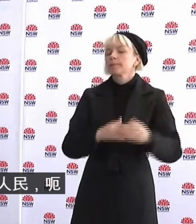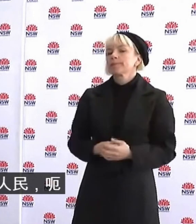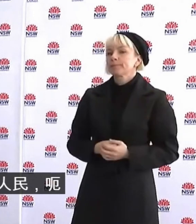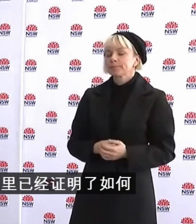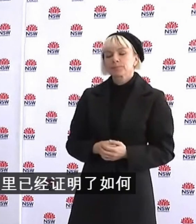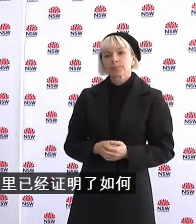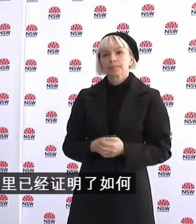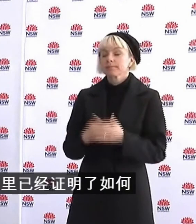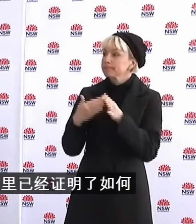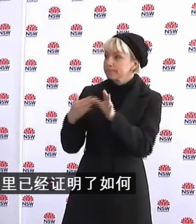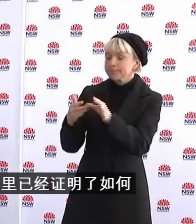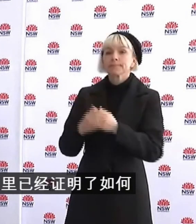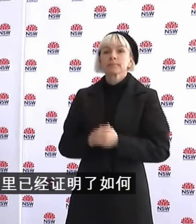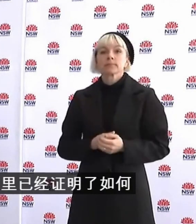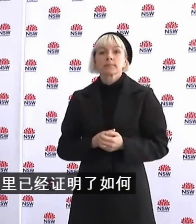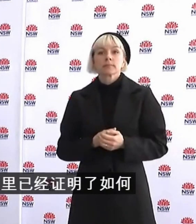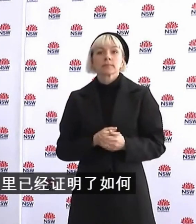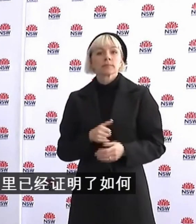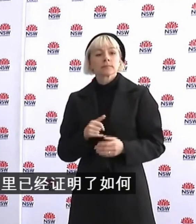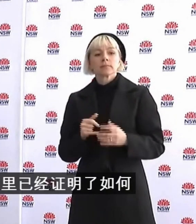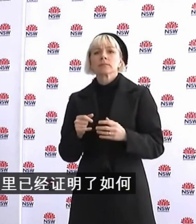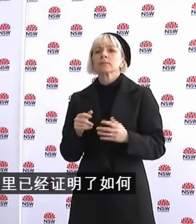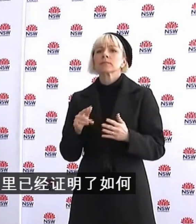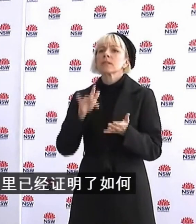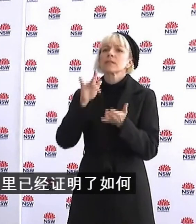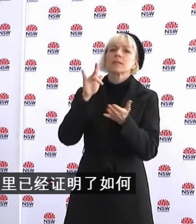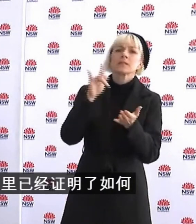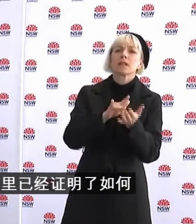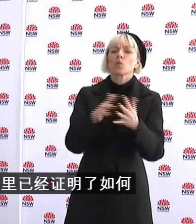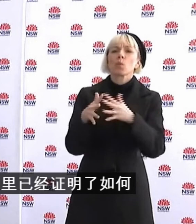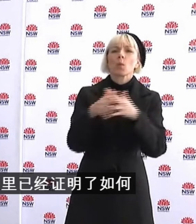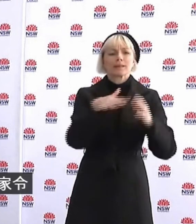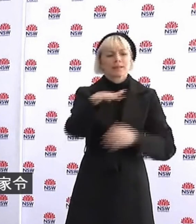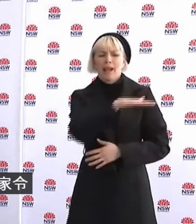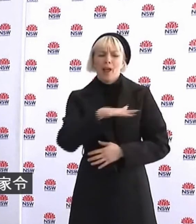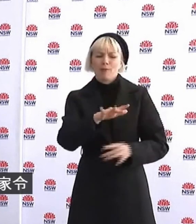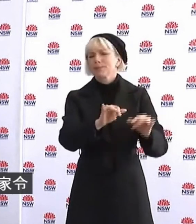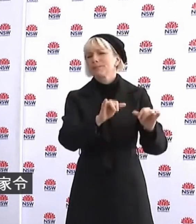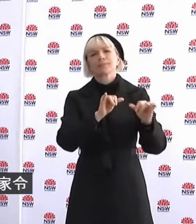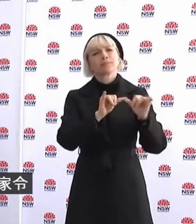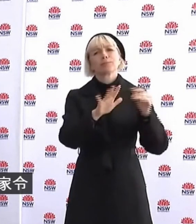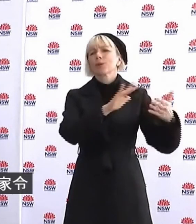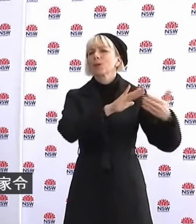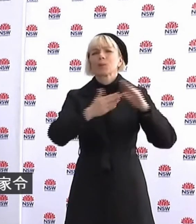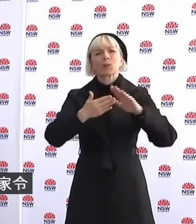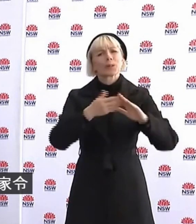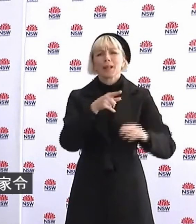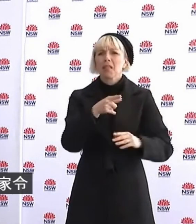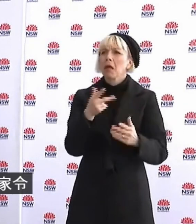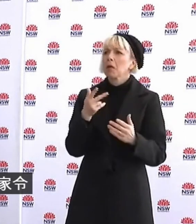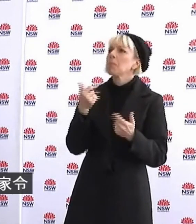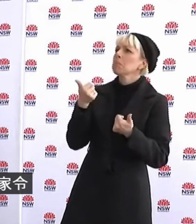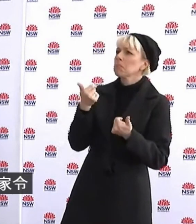West have great community spirit. It's been demonstrated in the last 24 hours how they've received the stay-at-home